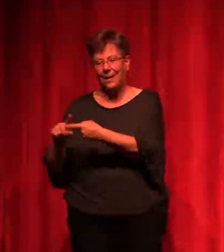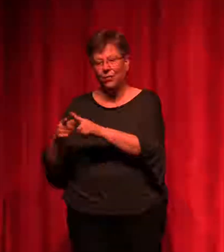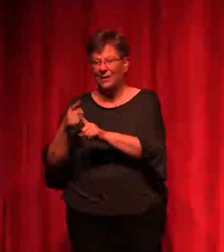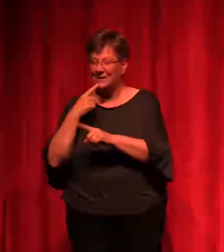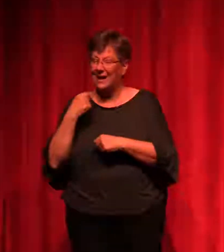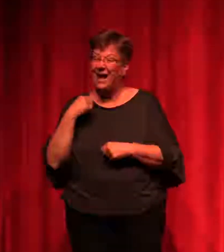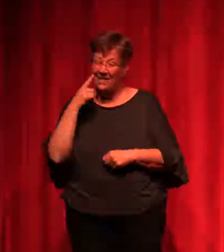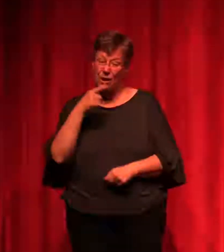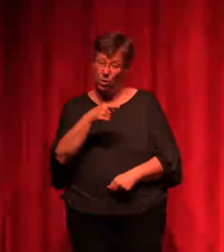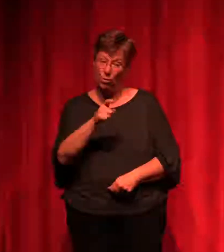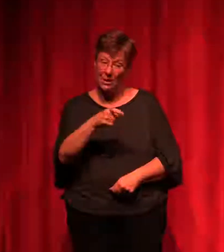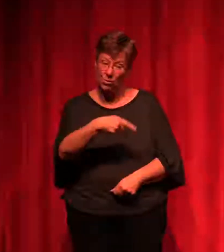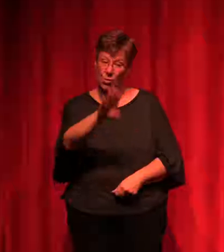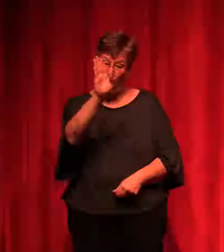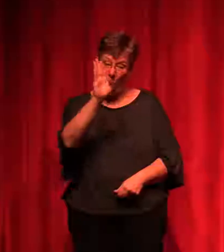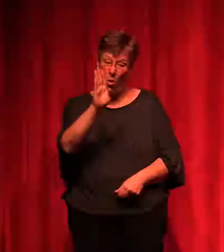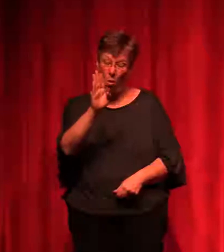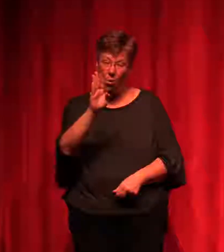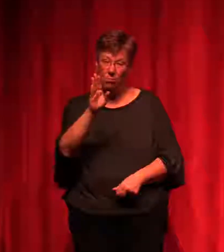got to get out of here."